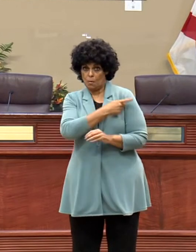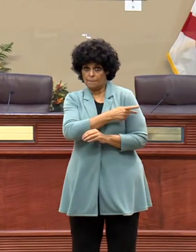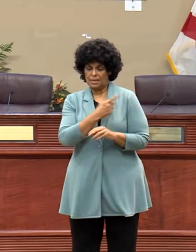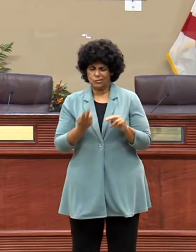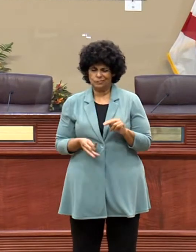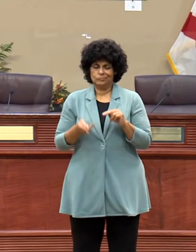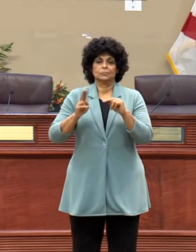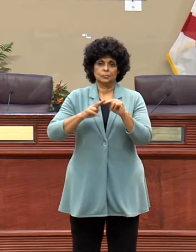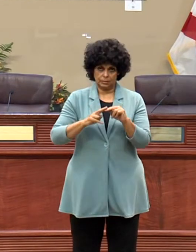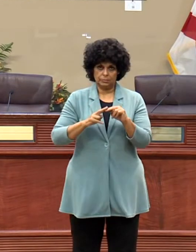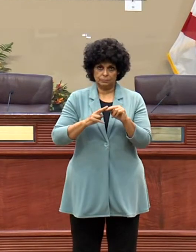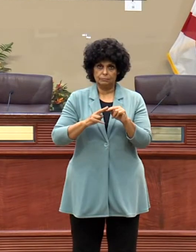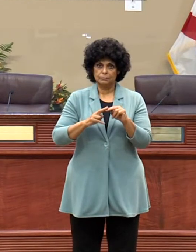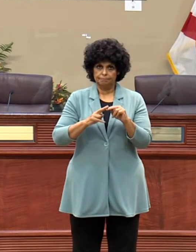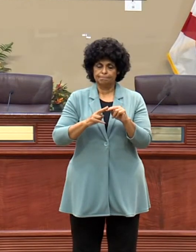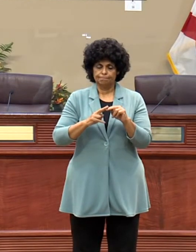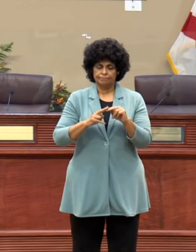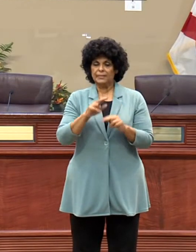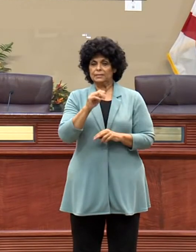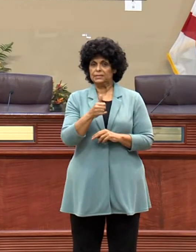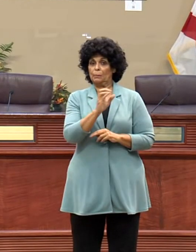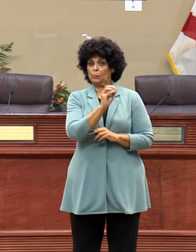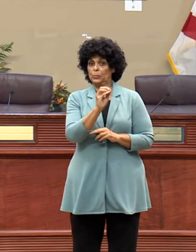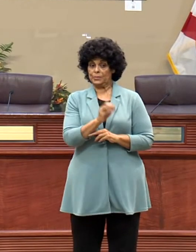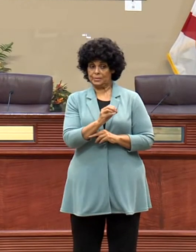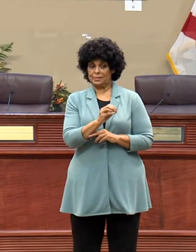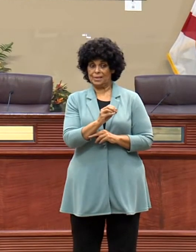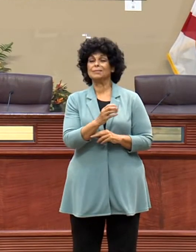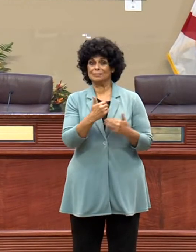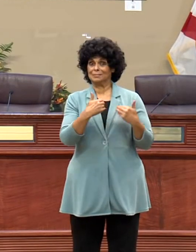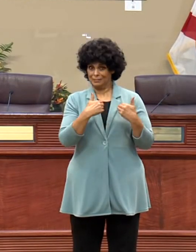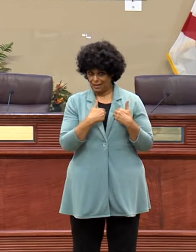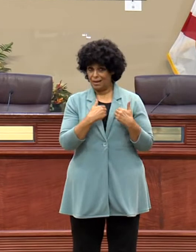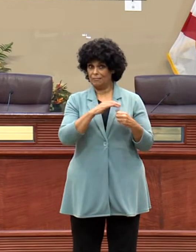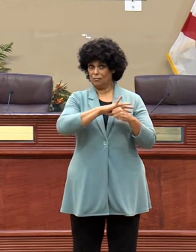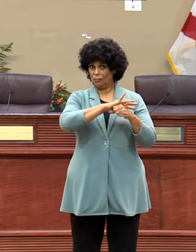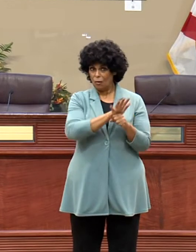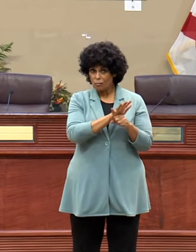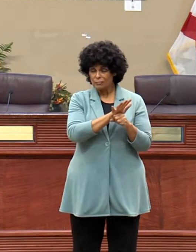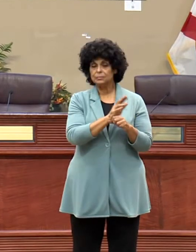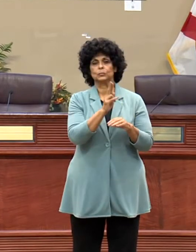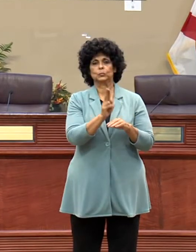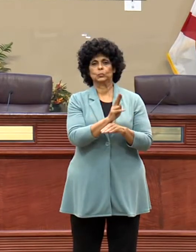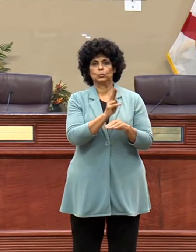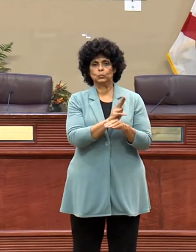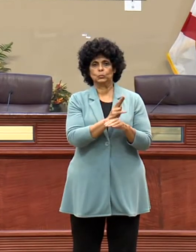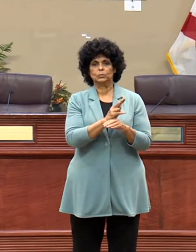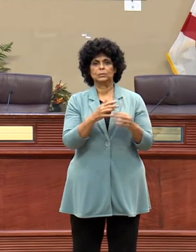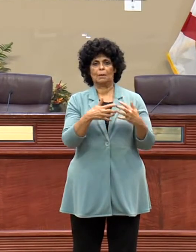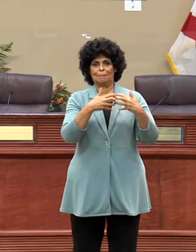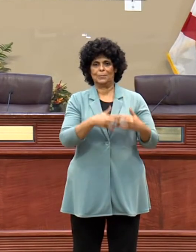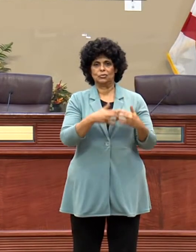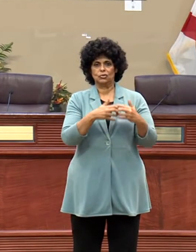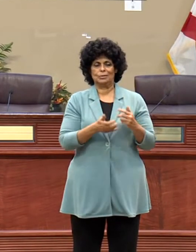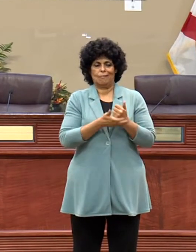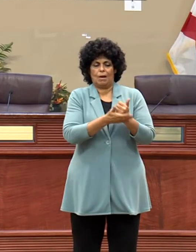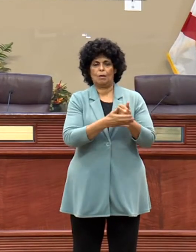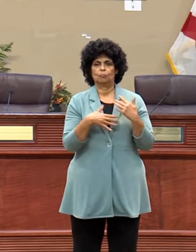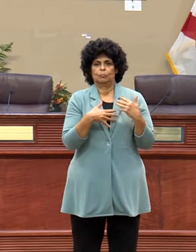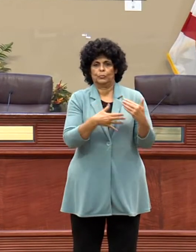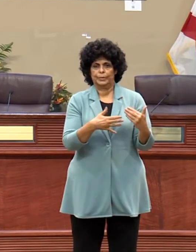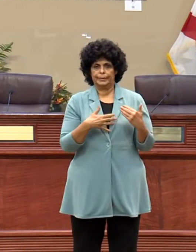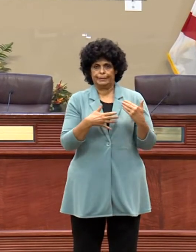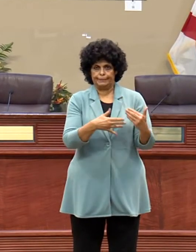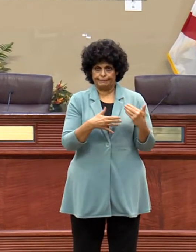10% of their patients who are COVID positive are on ventilators. We also spoke with